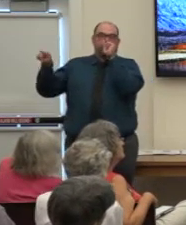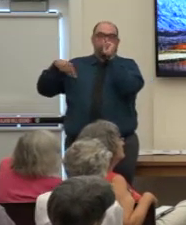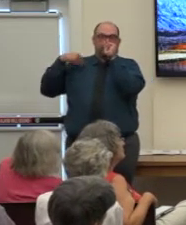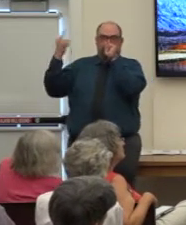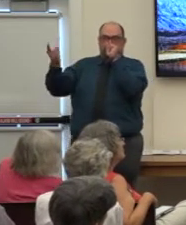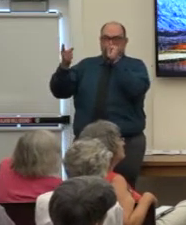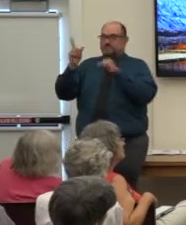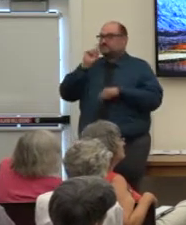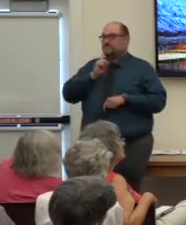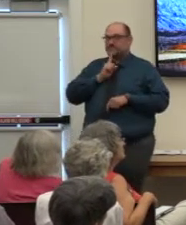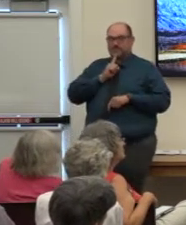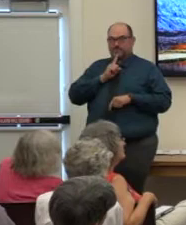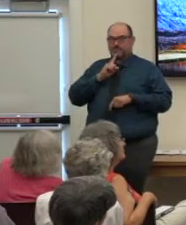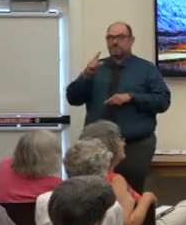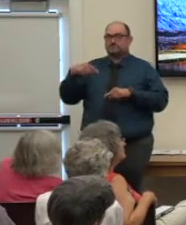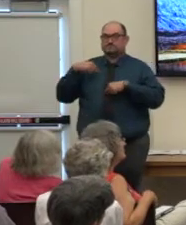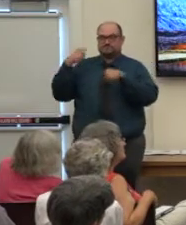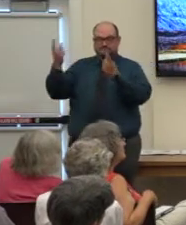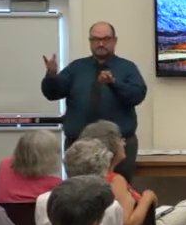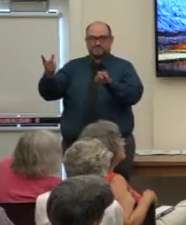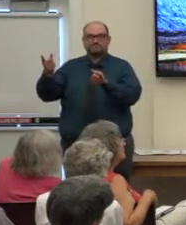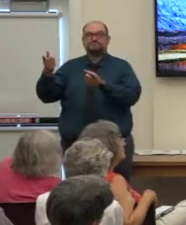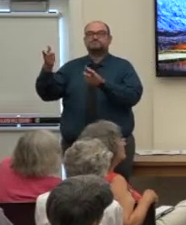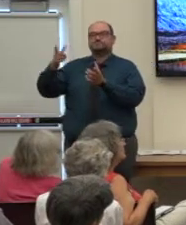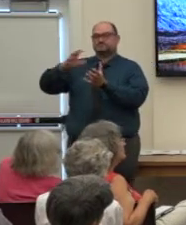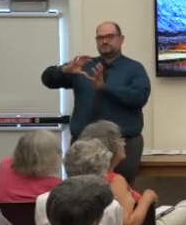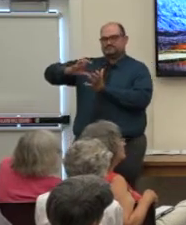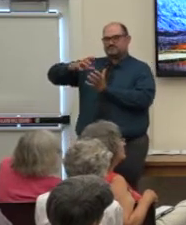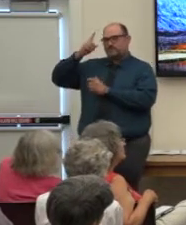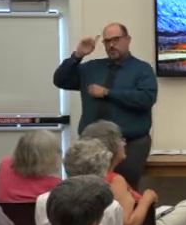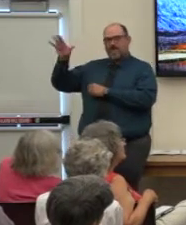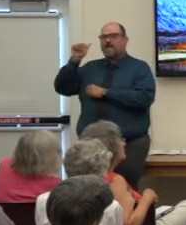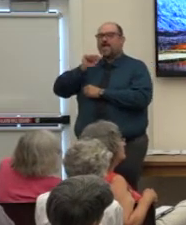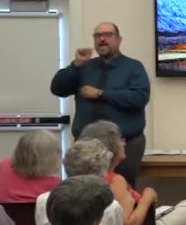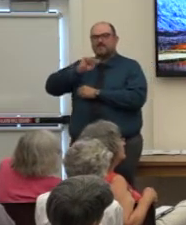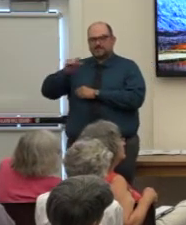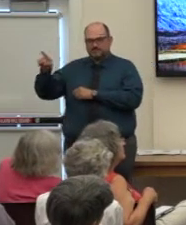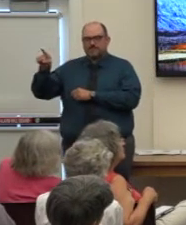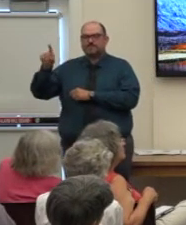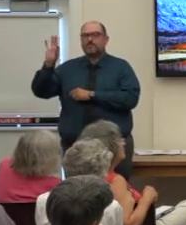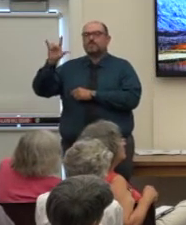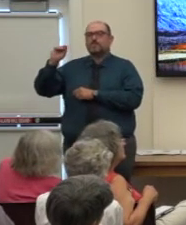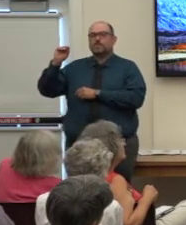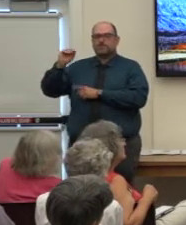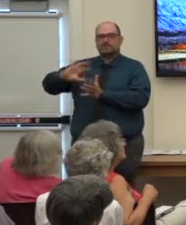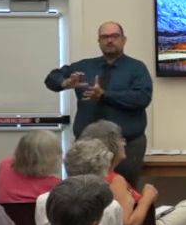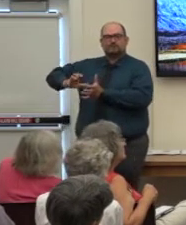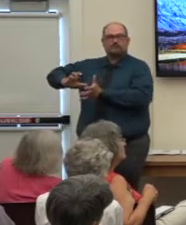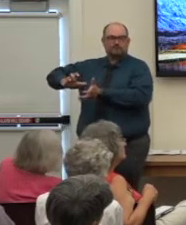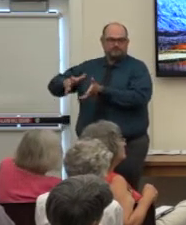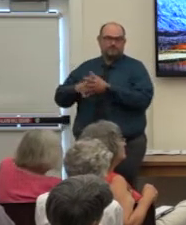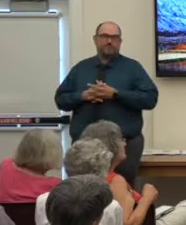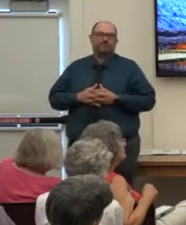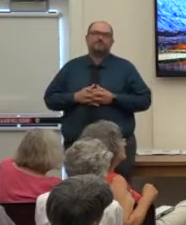and so forth for Aunt Florence and was very fond of Aunt Florence. She was really on,